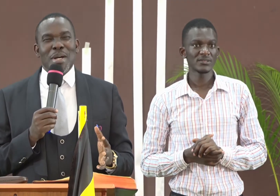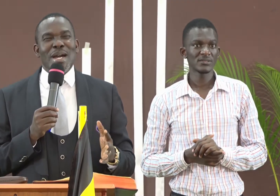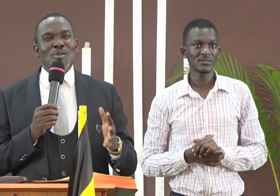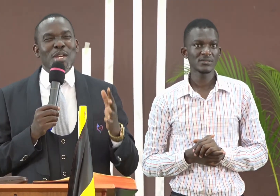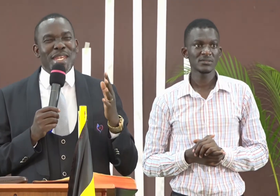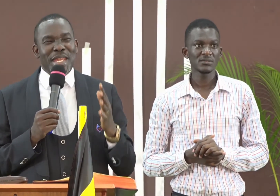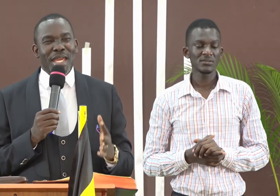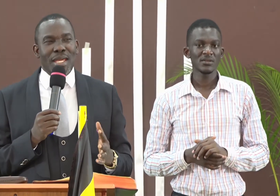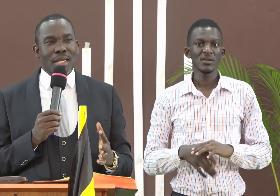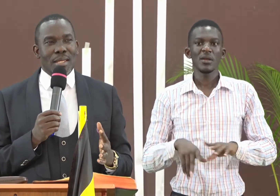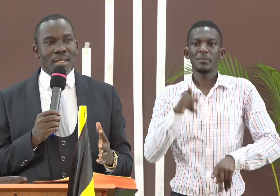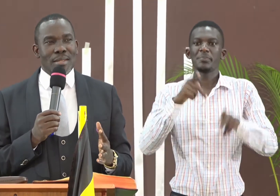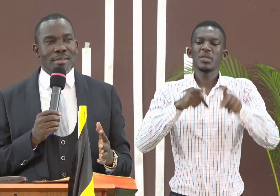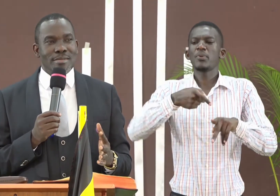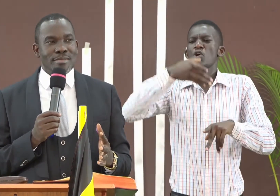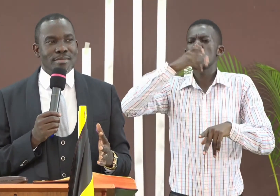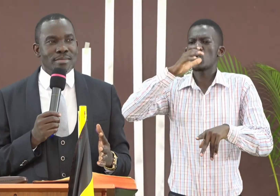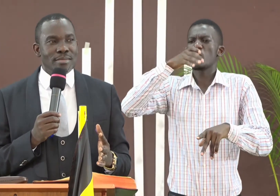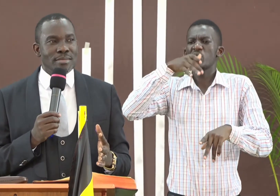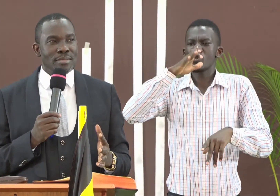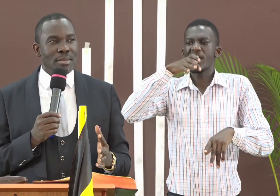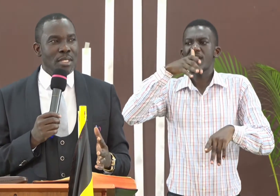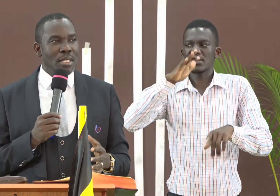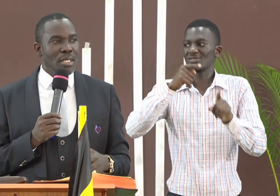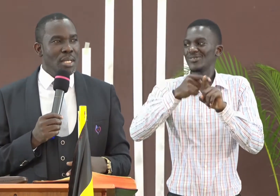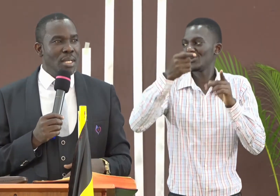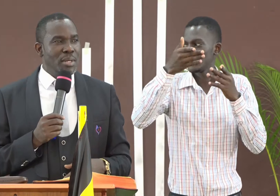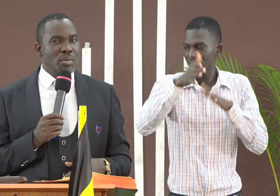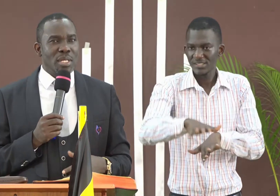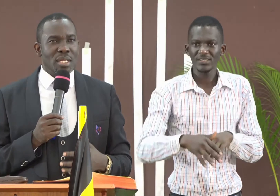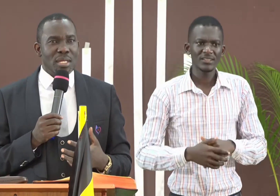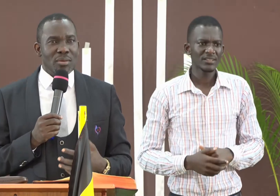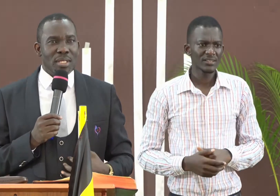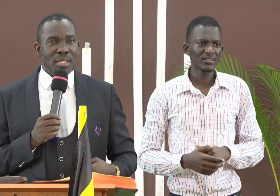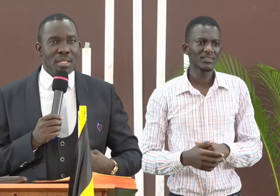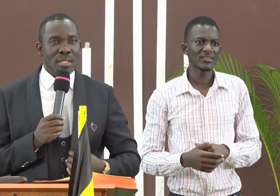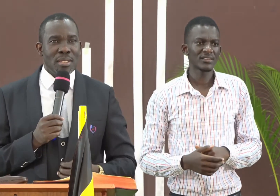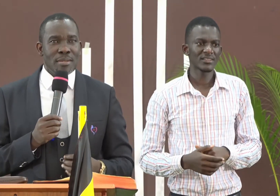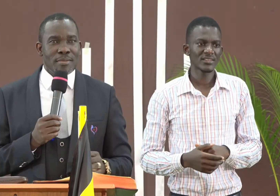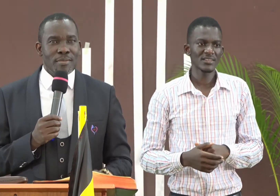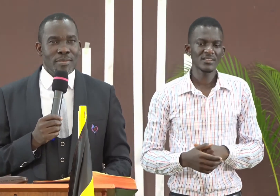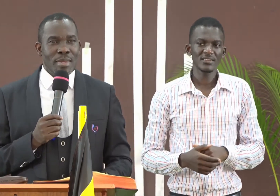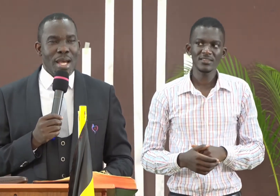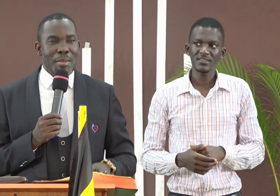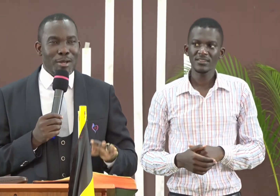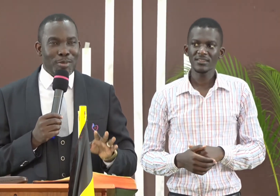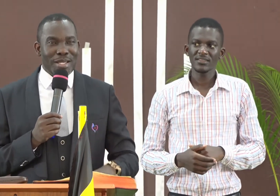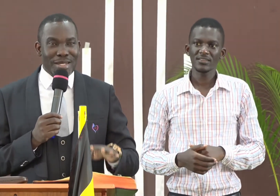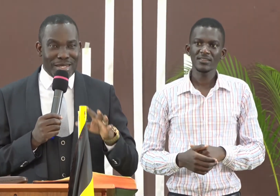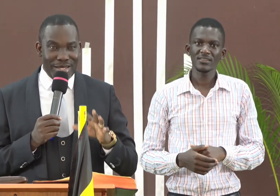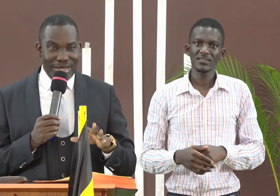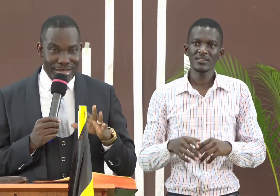abantu banywedde okufa obufi. Gana amaloboozi nga sigawulira. I don't hear your voices, please.